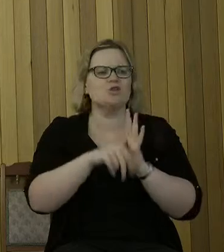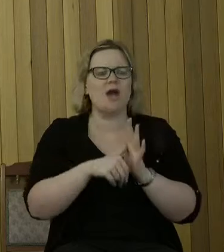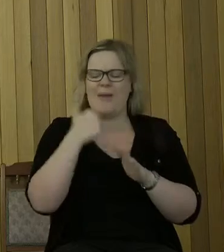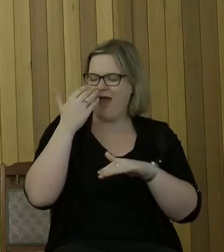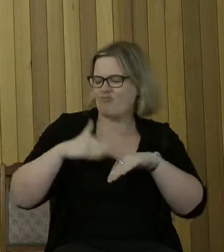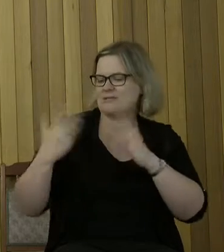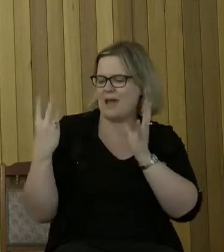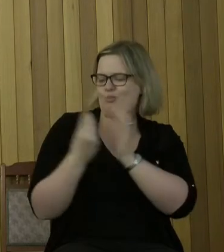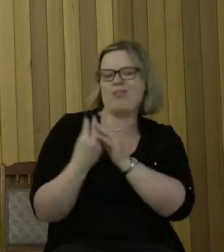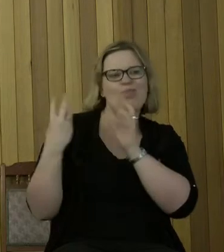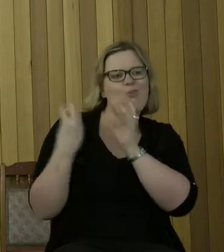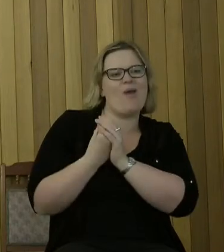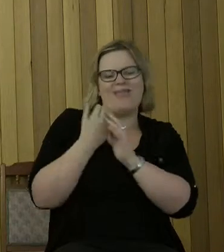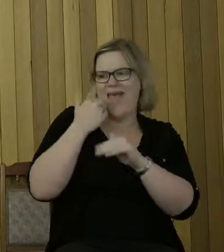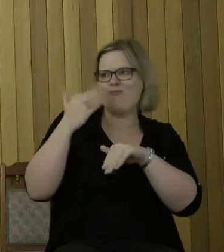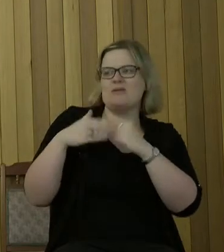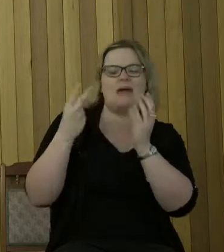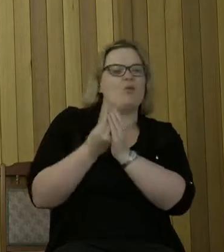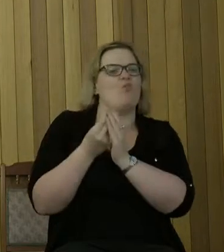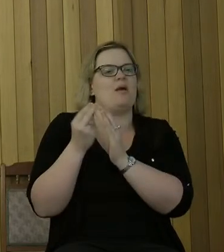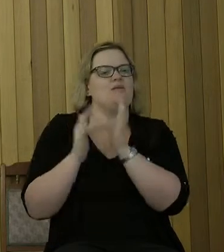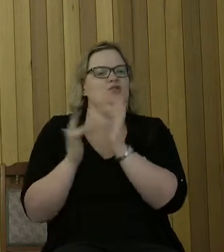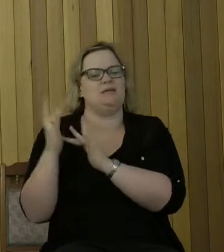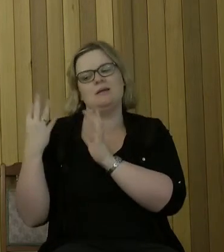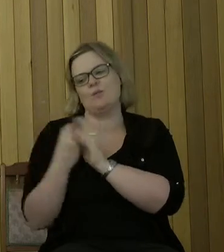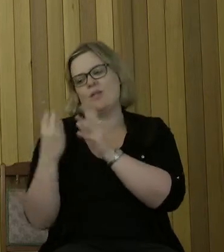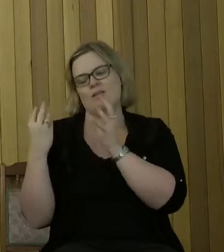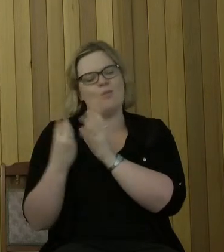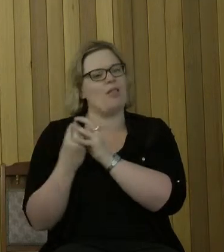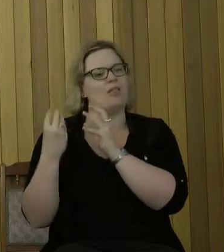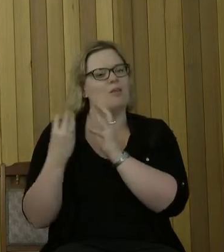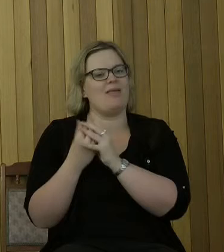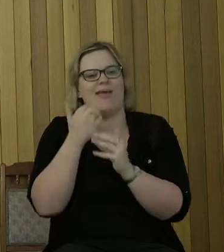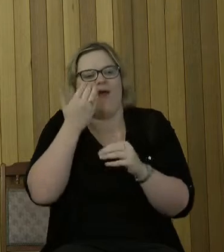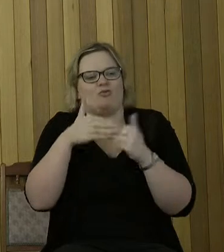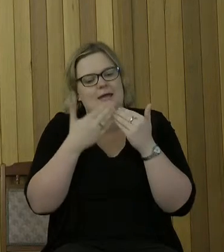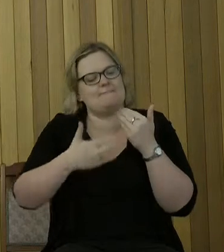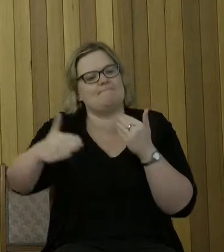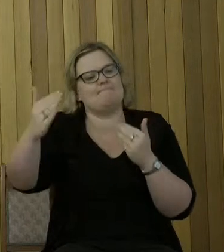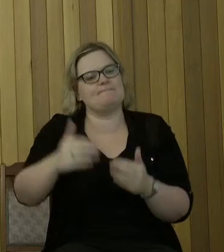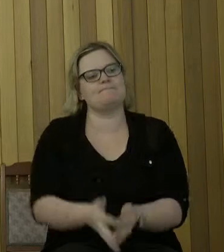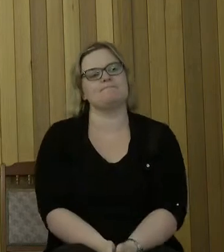every day, every moment of every day with him.